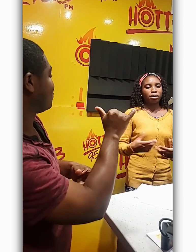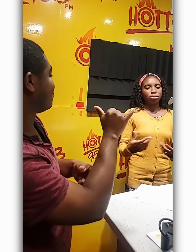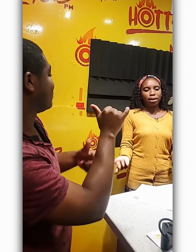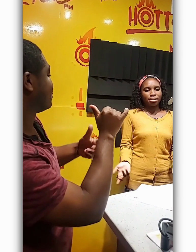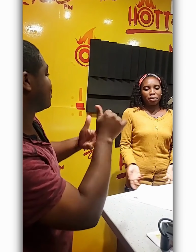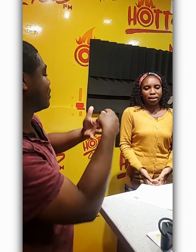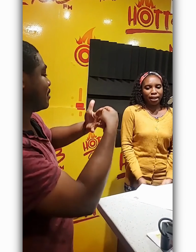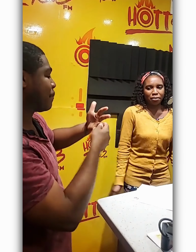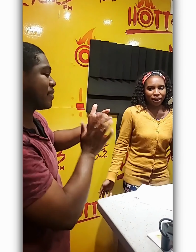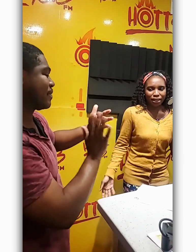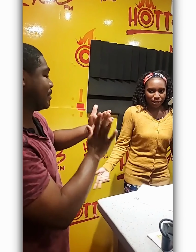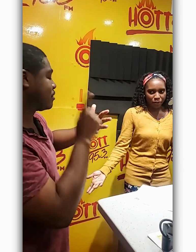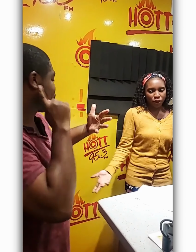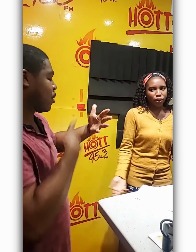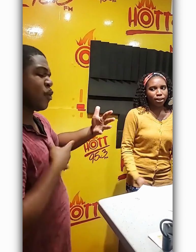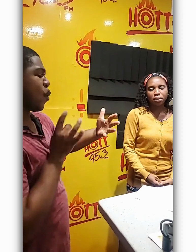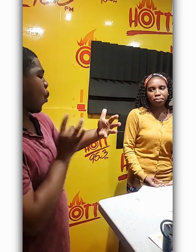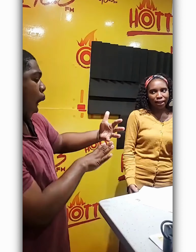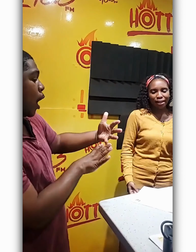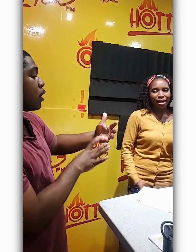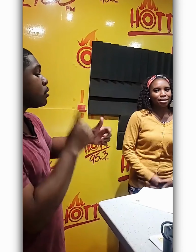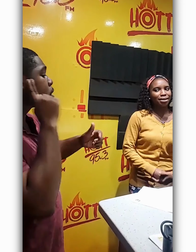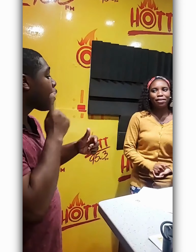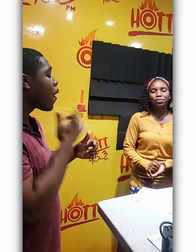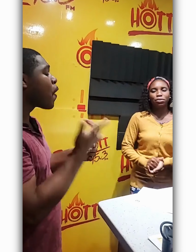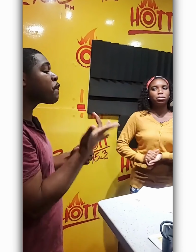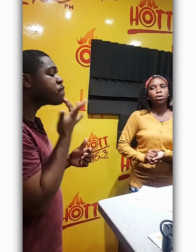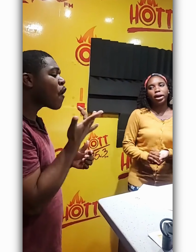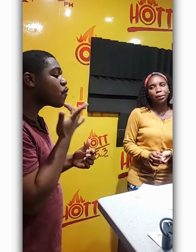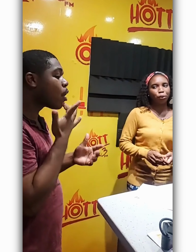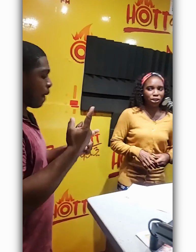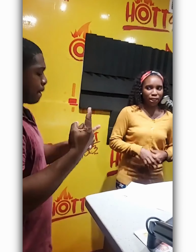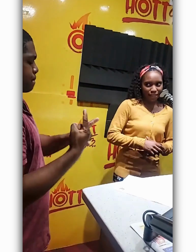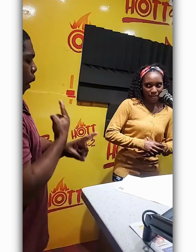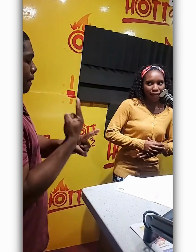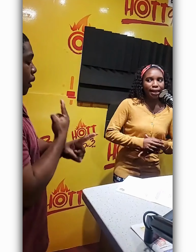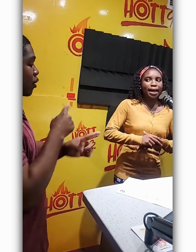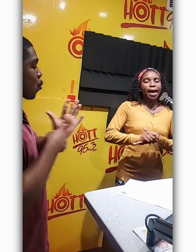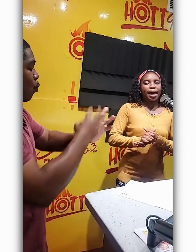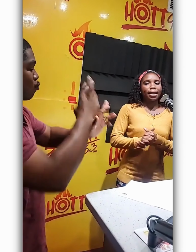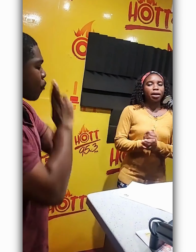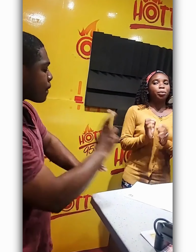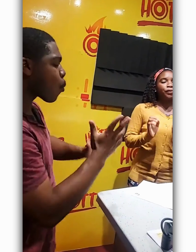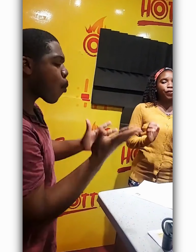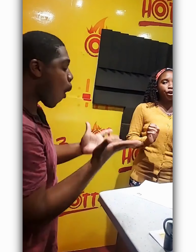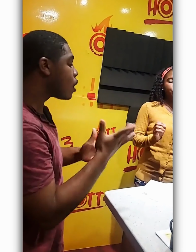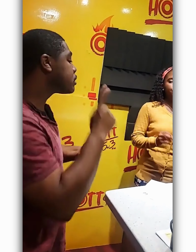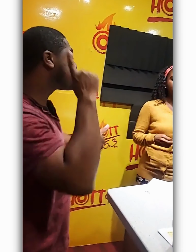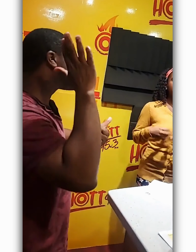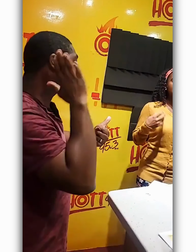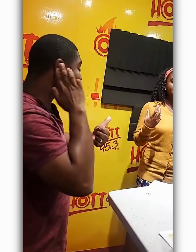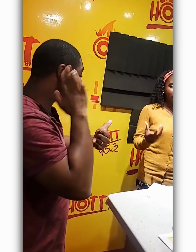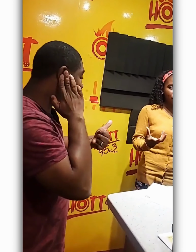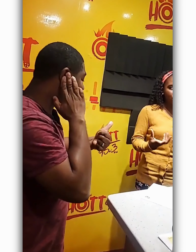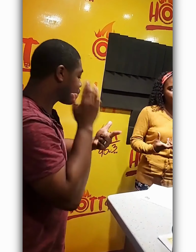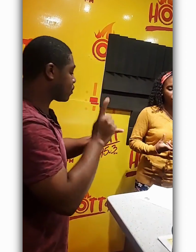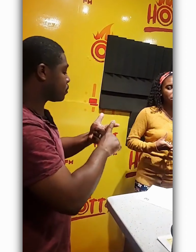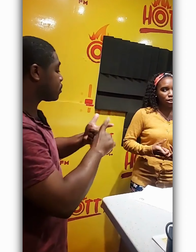or calling them a nickname like a dummy or something like that. The deaf do not appreciate that, and they prefer to use respectful terms such